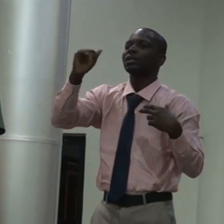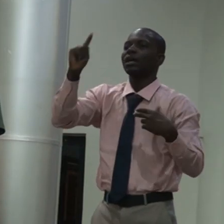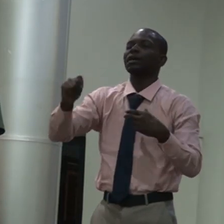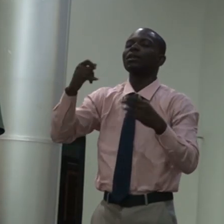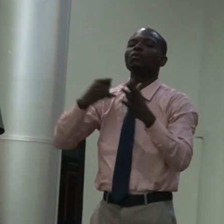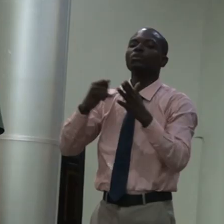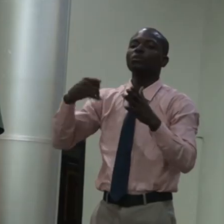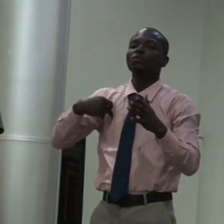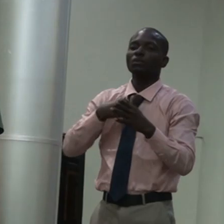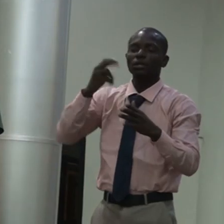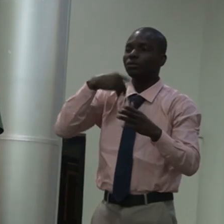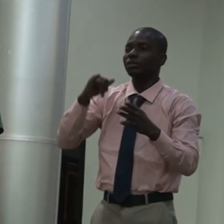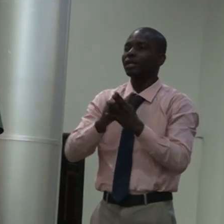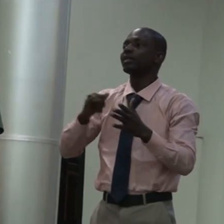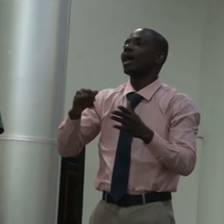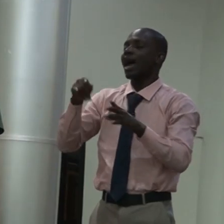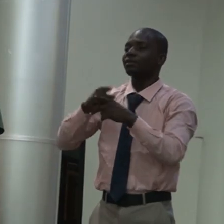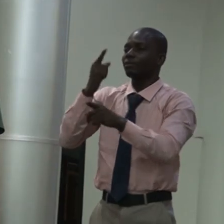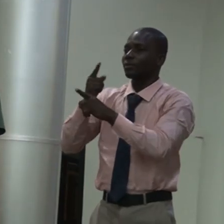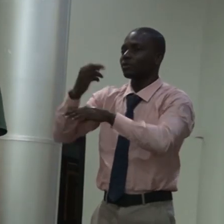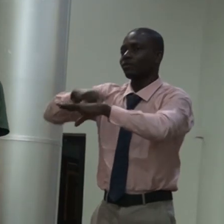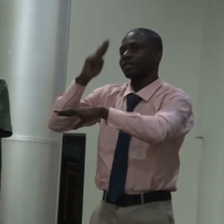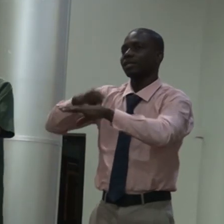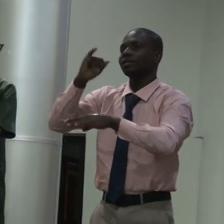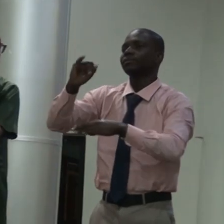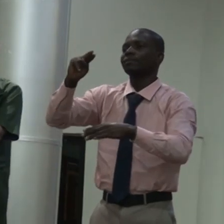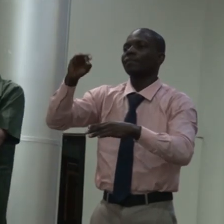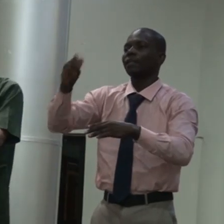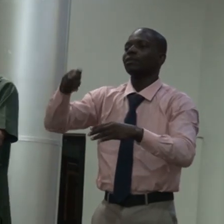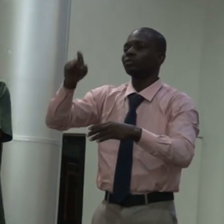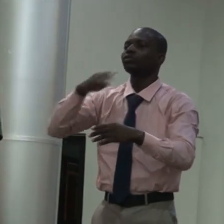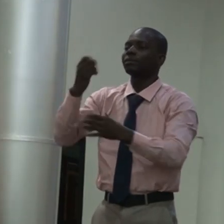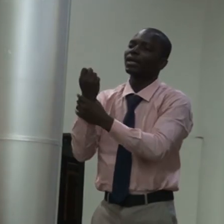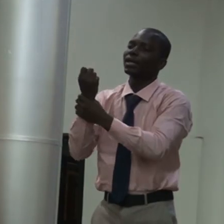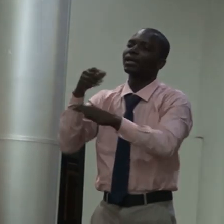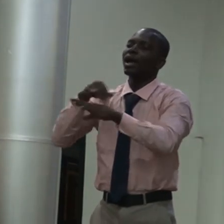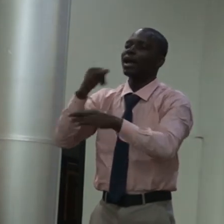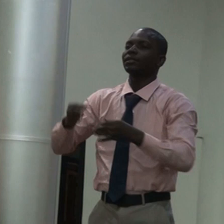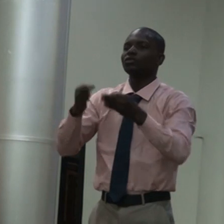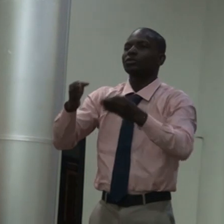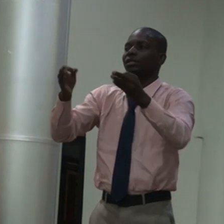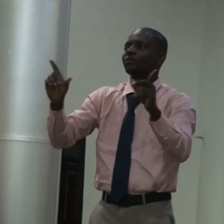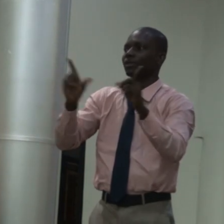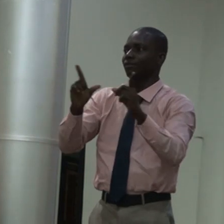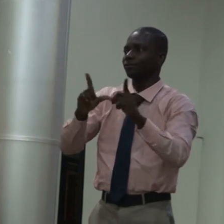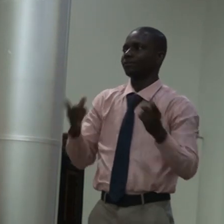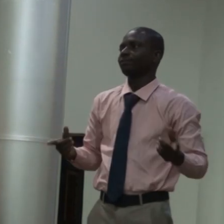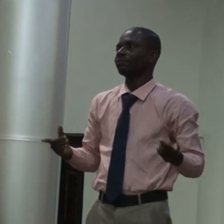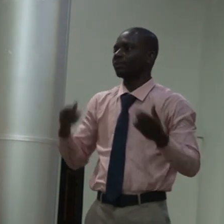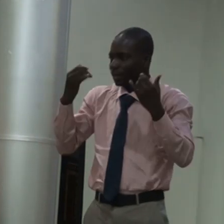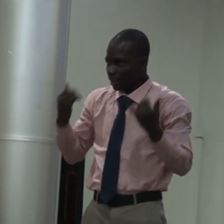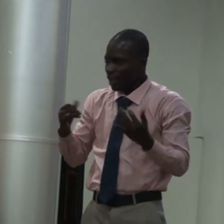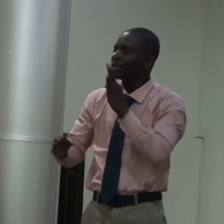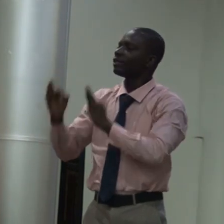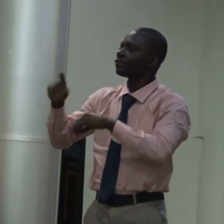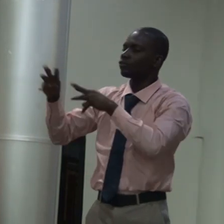also told that the public debt as a proportion of national income should be held at a sustainable level. Now,